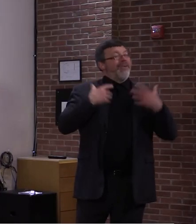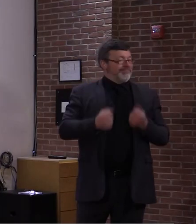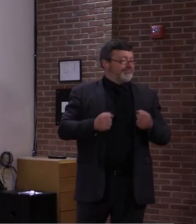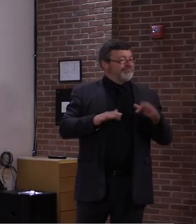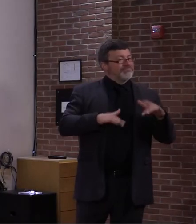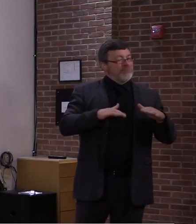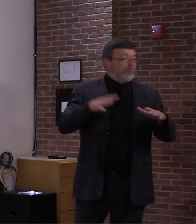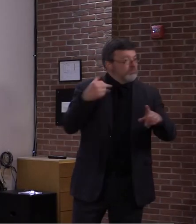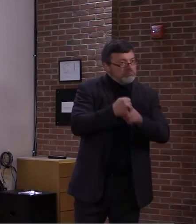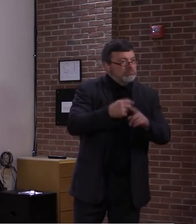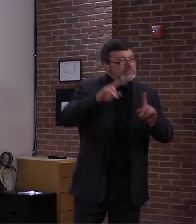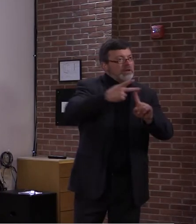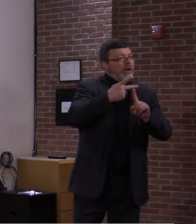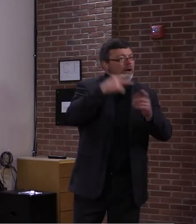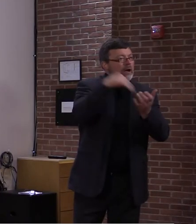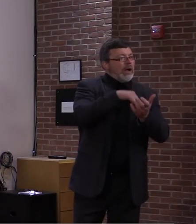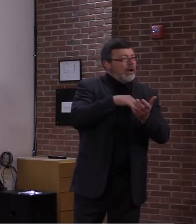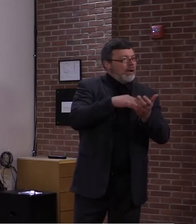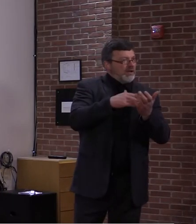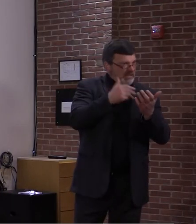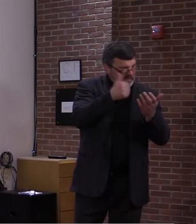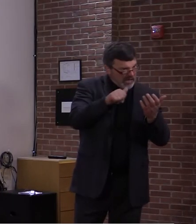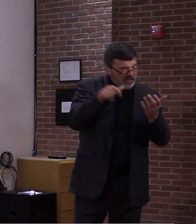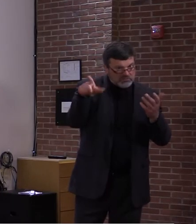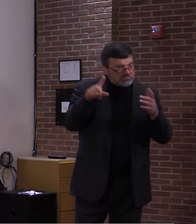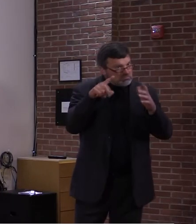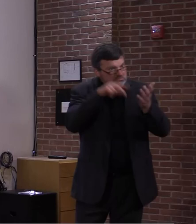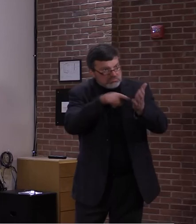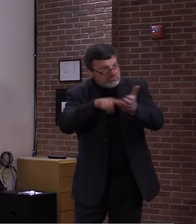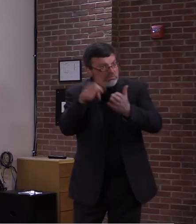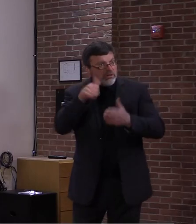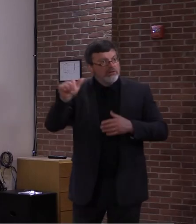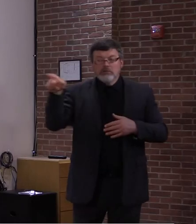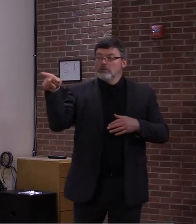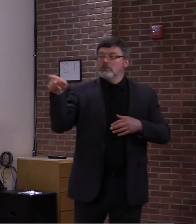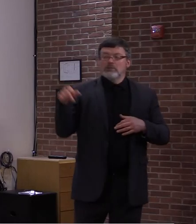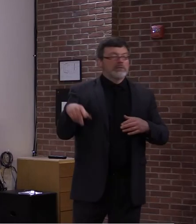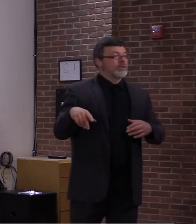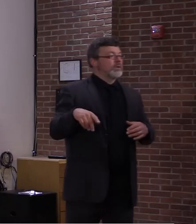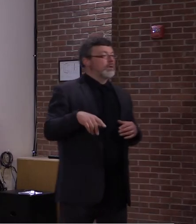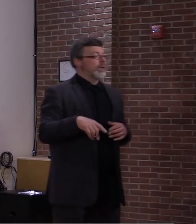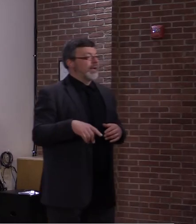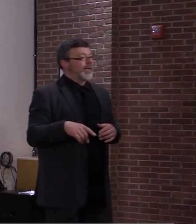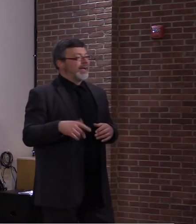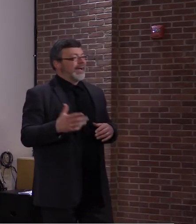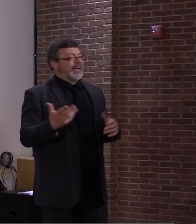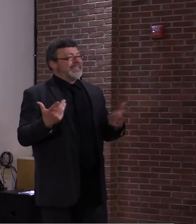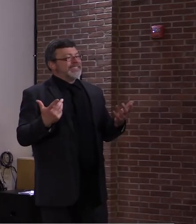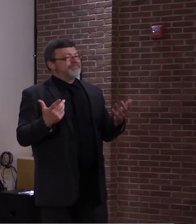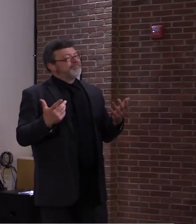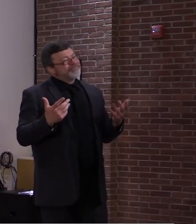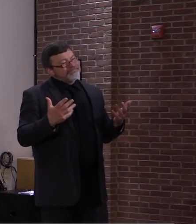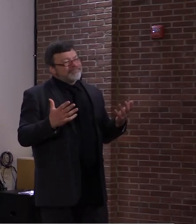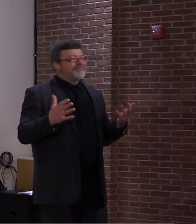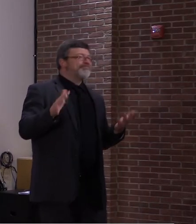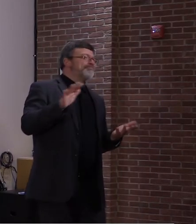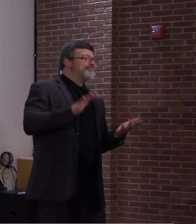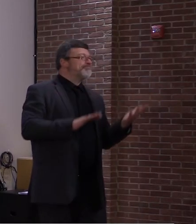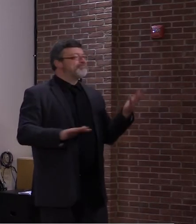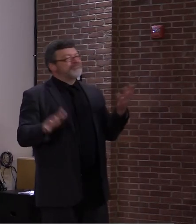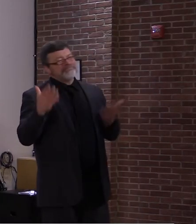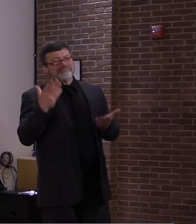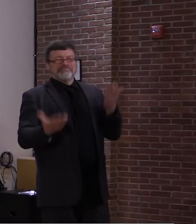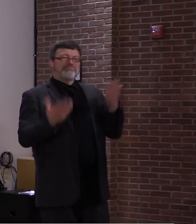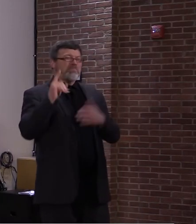If you look from the very, very beginning, I think we're talking in the 100 range. But if you look